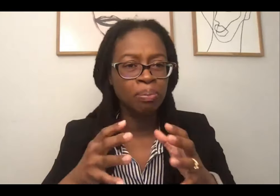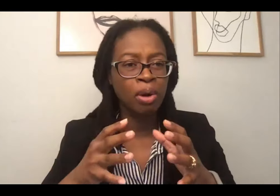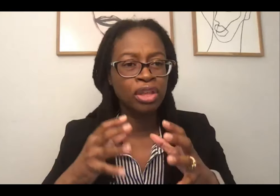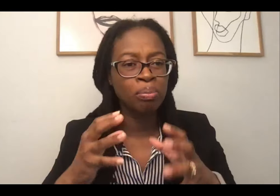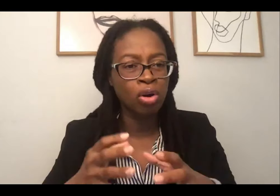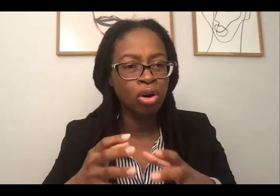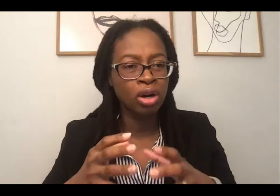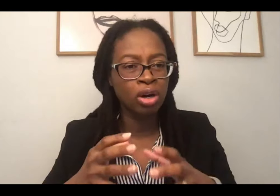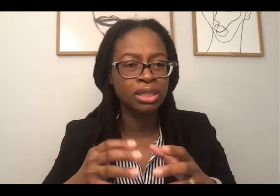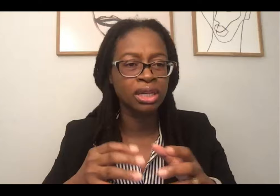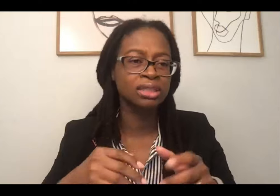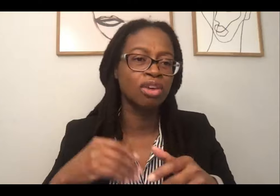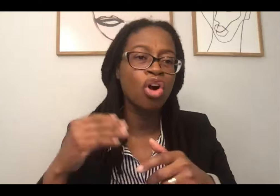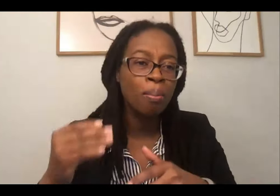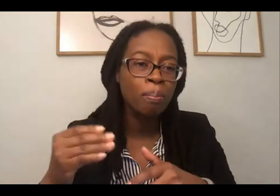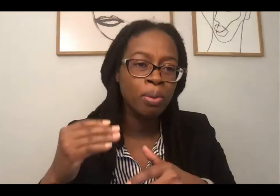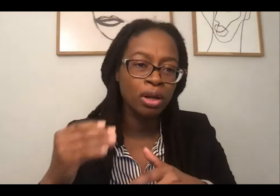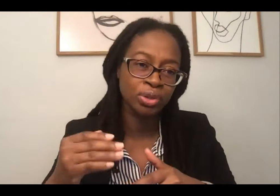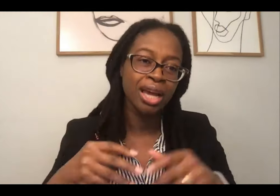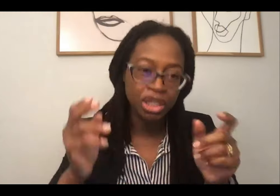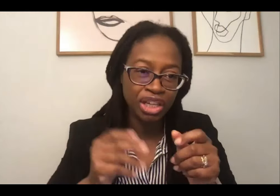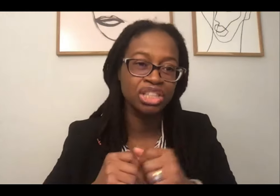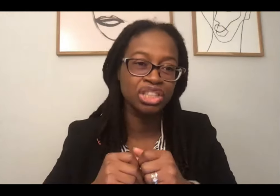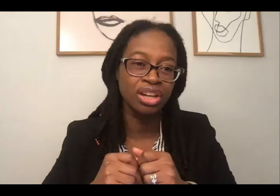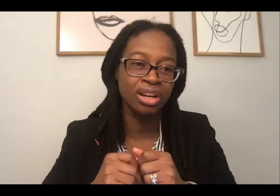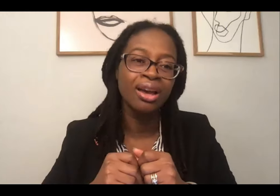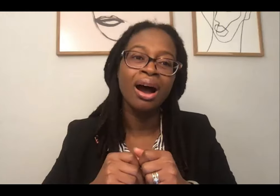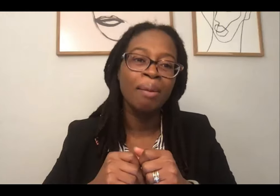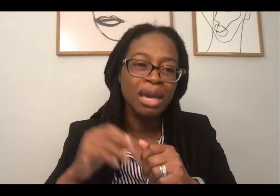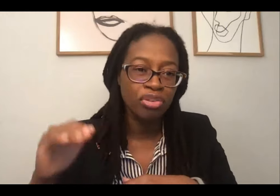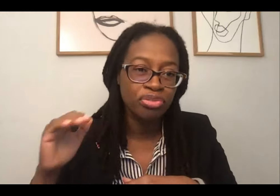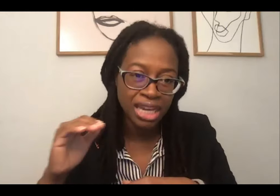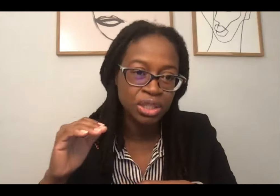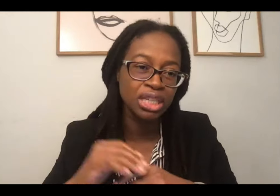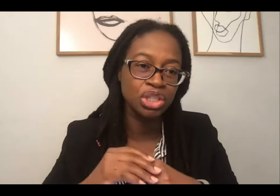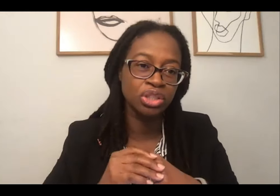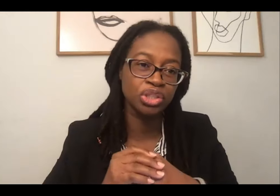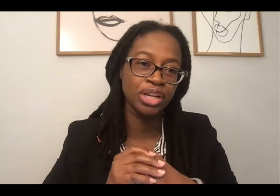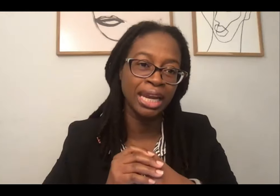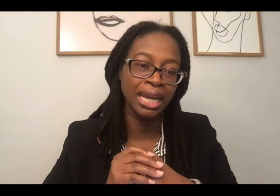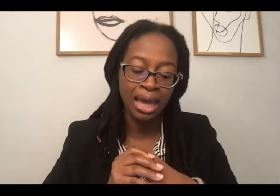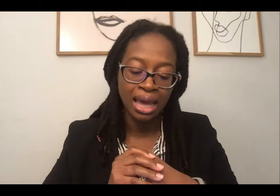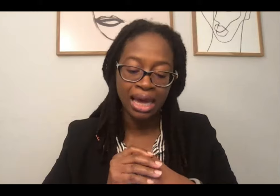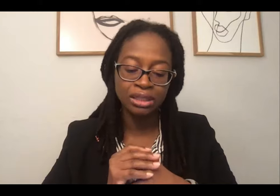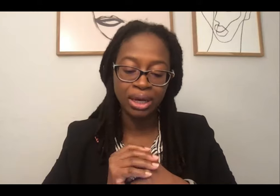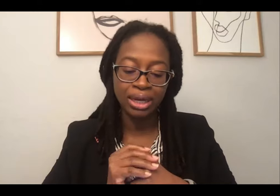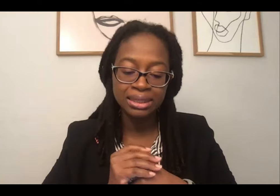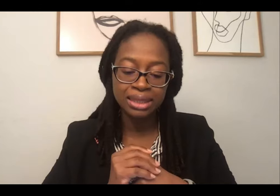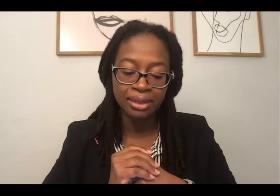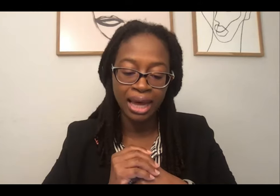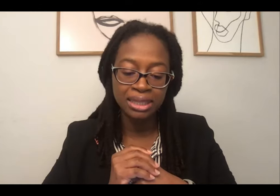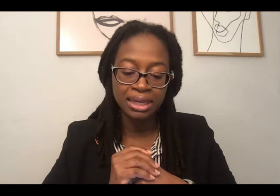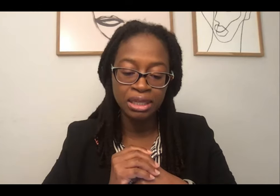the importance of compulsory special education being morphed into teacher training. And so I'd like to say